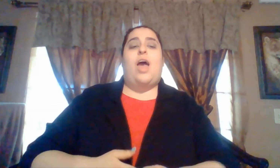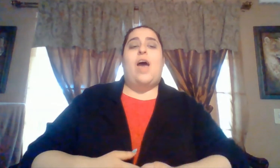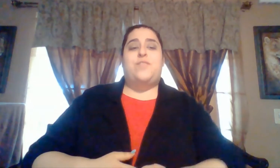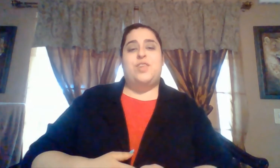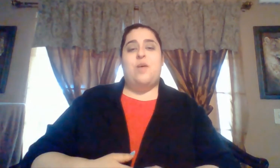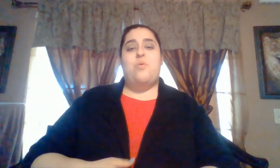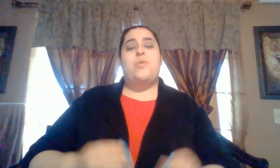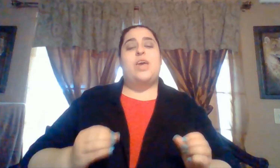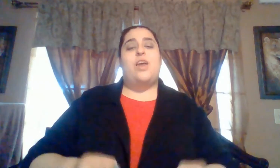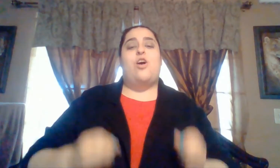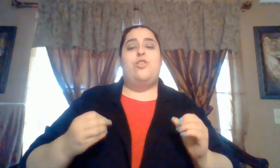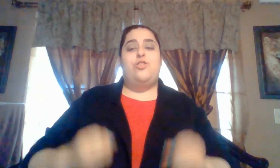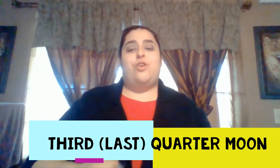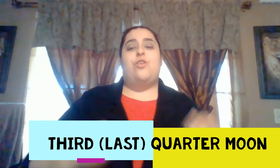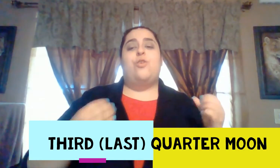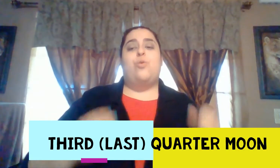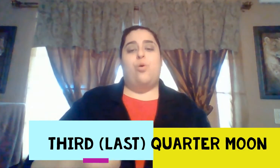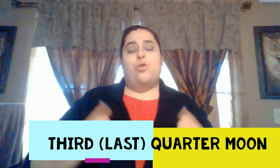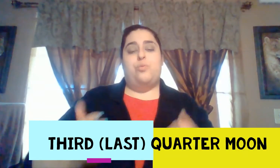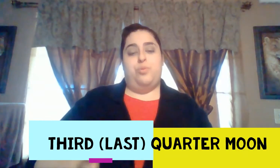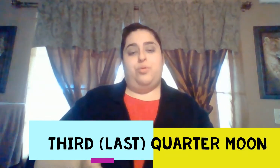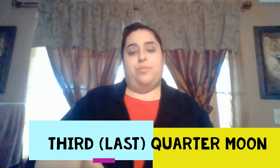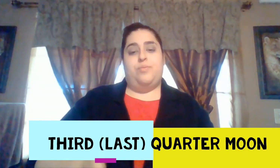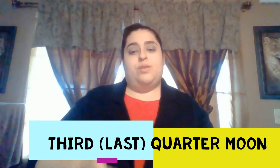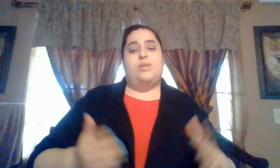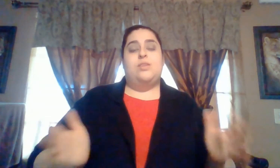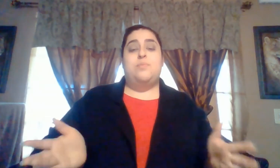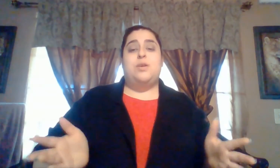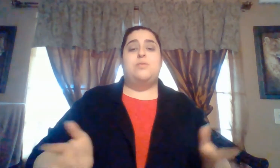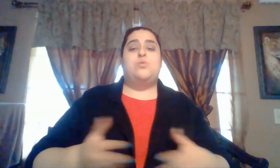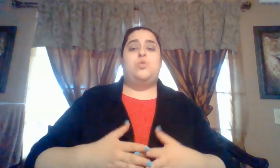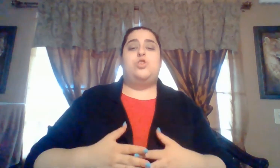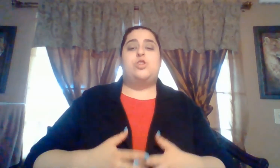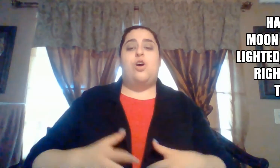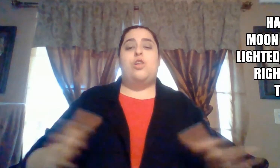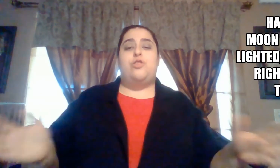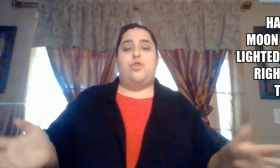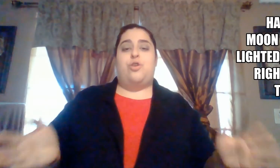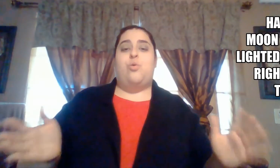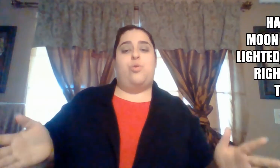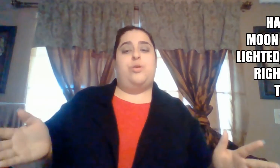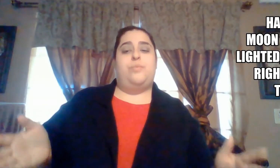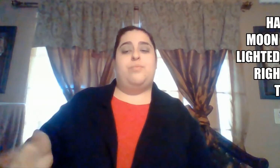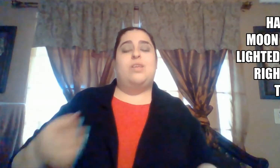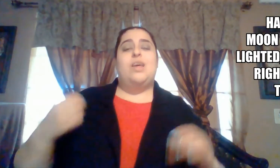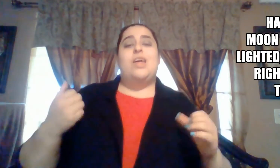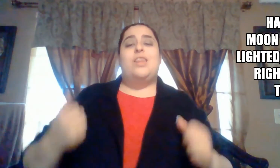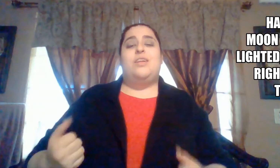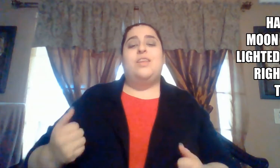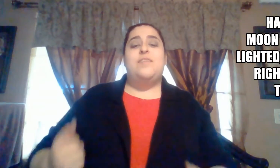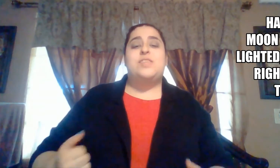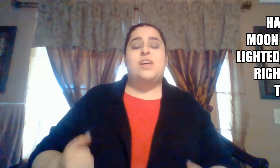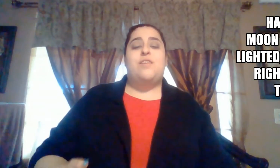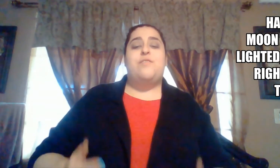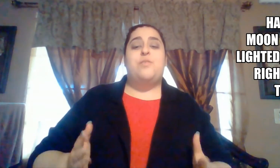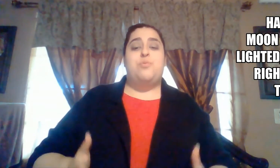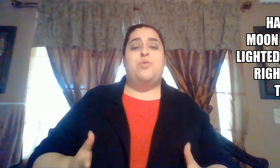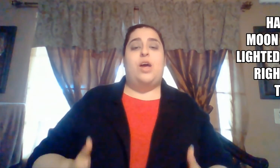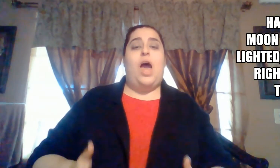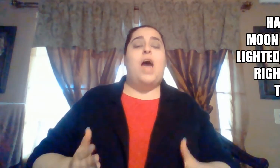After that one, we get our third quarter moon. Sometimes we just call it third quarter. The left side of the moon